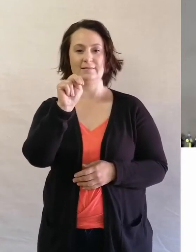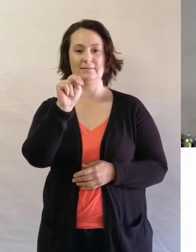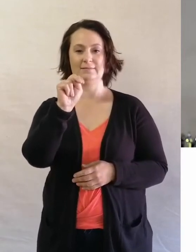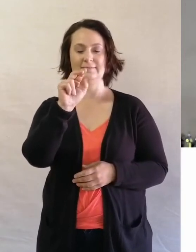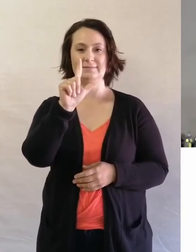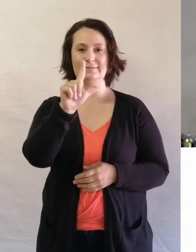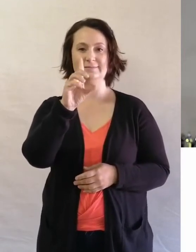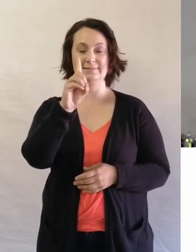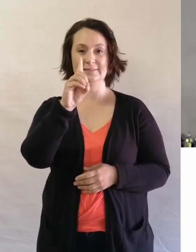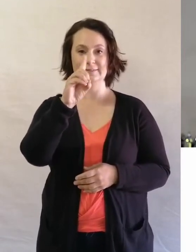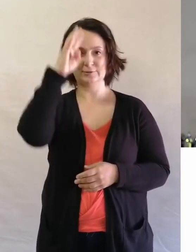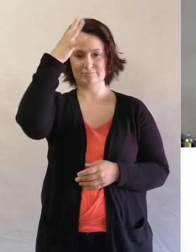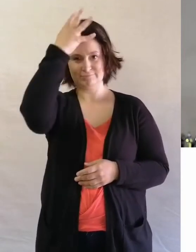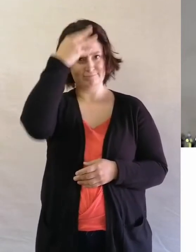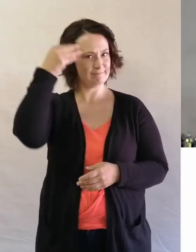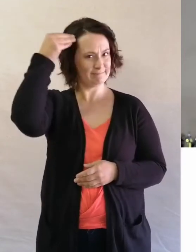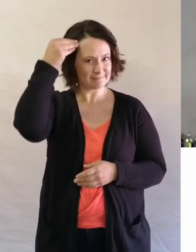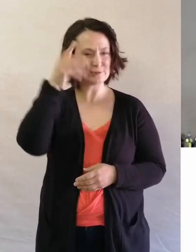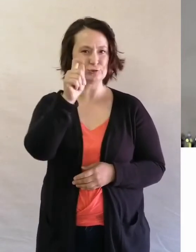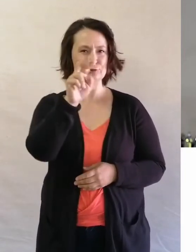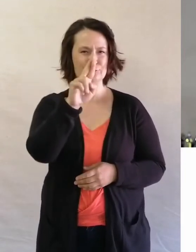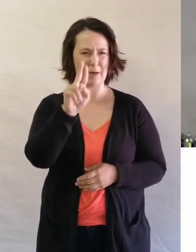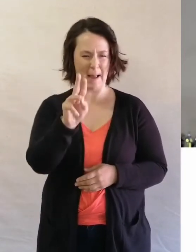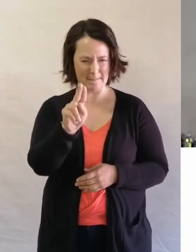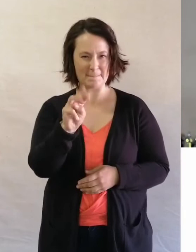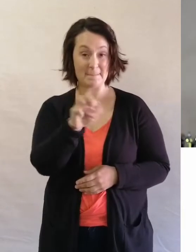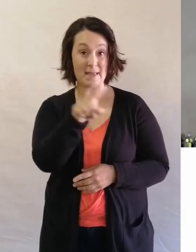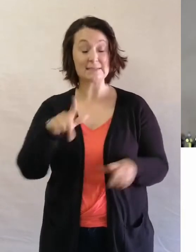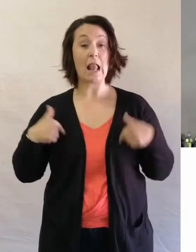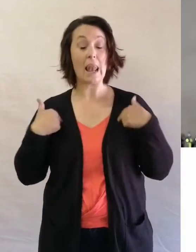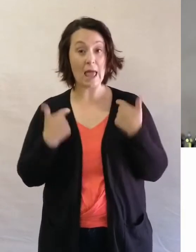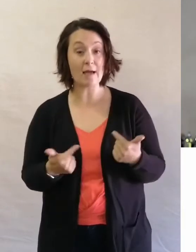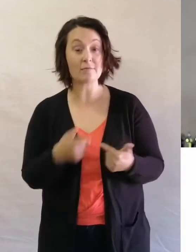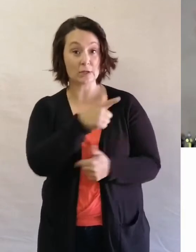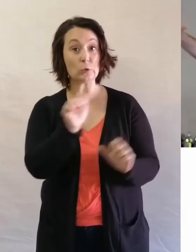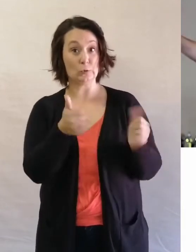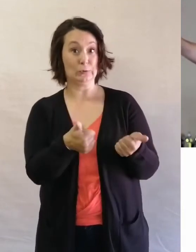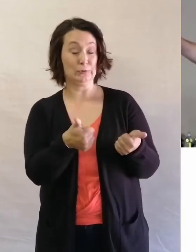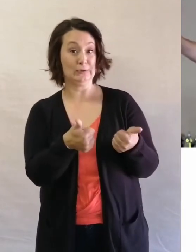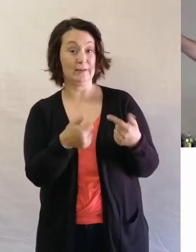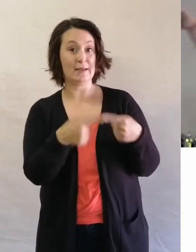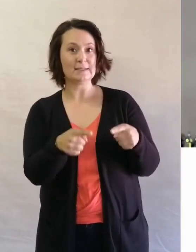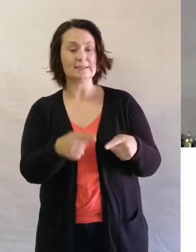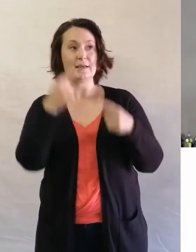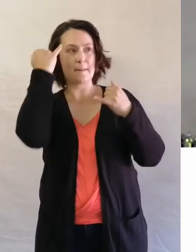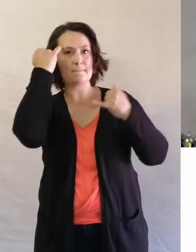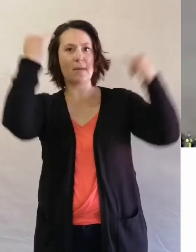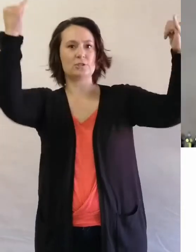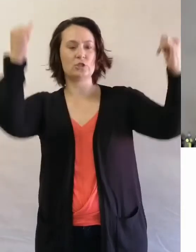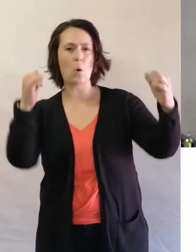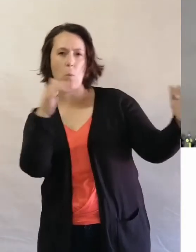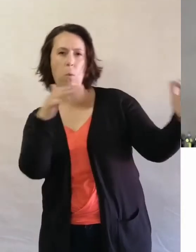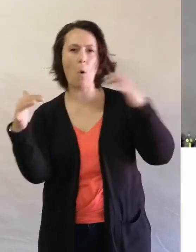think of him, he is living an extraordinary life, isn't he? But he has imagined a wall, and he's imagined